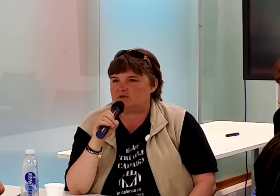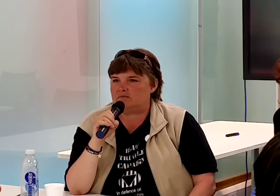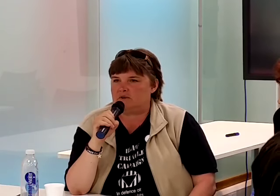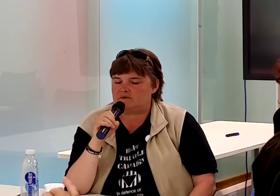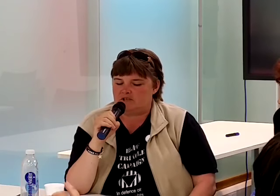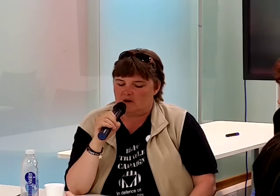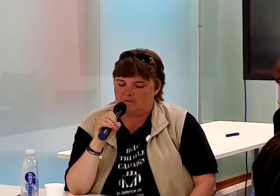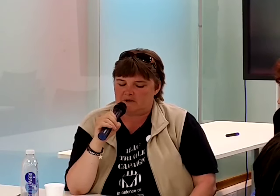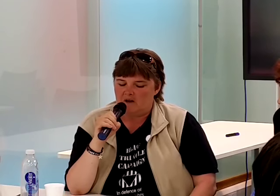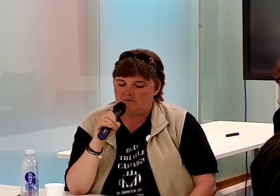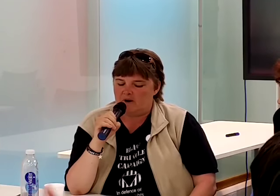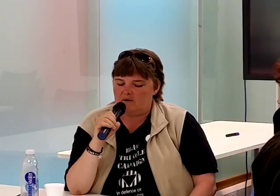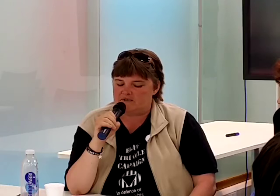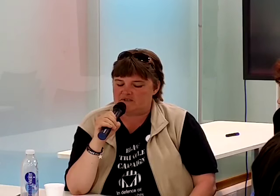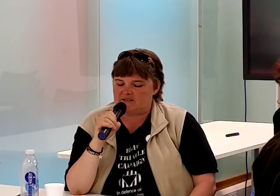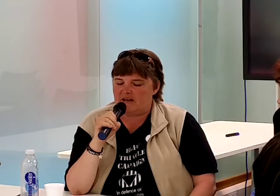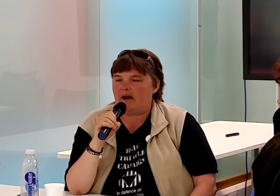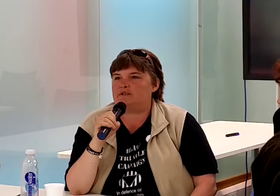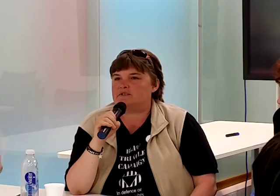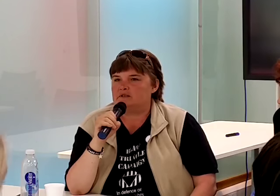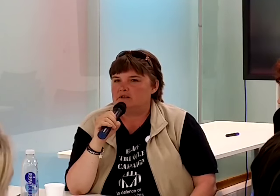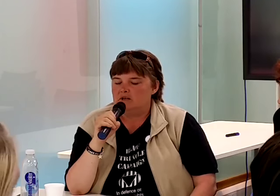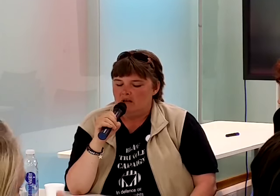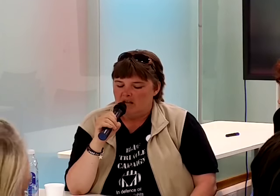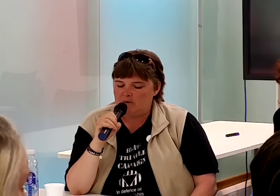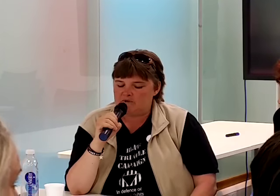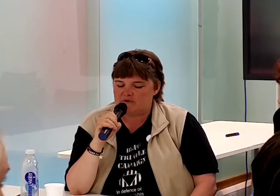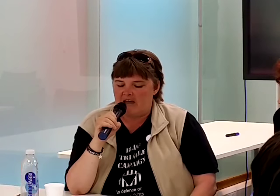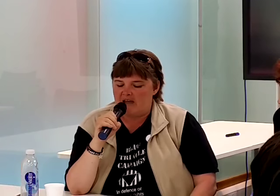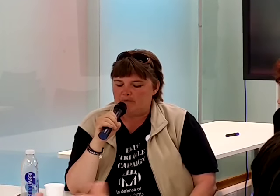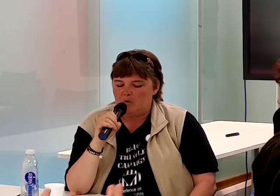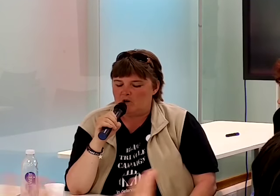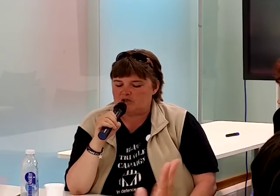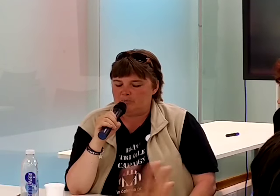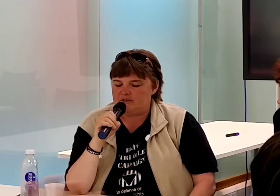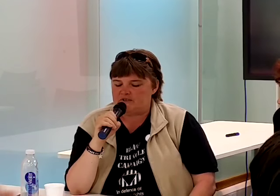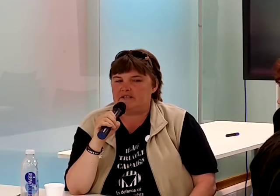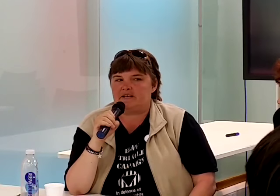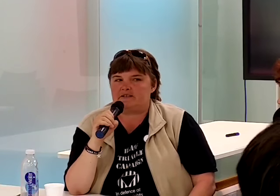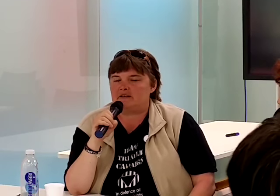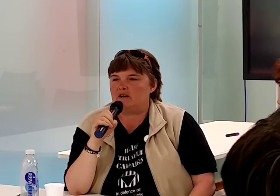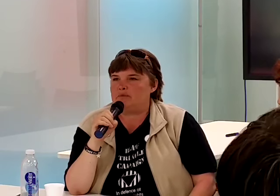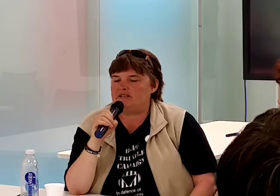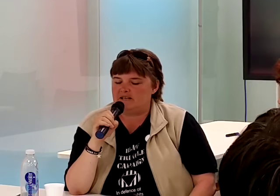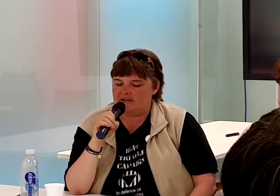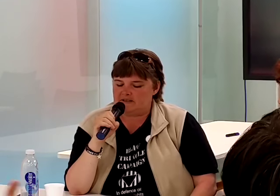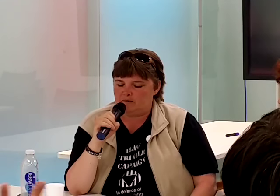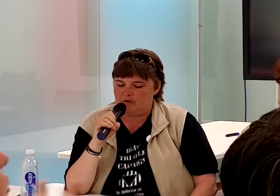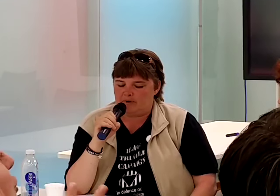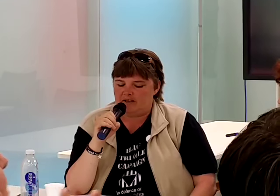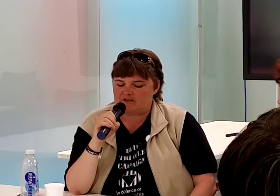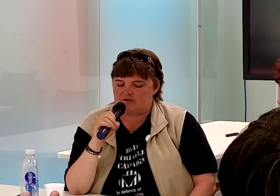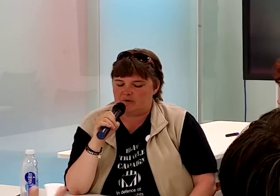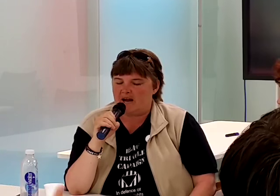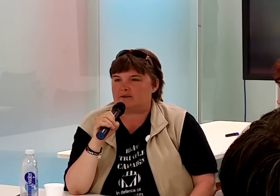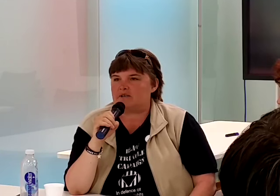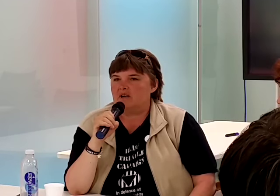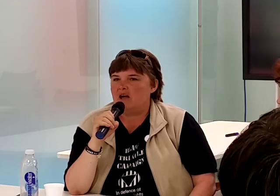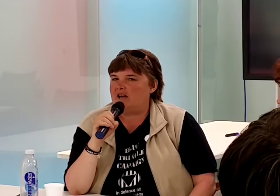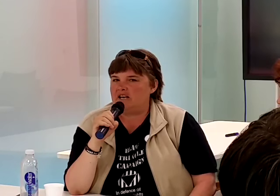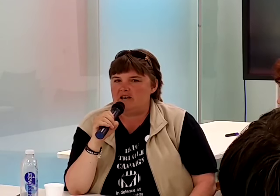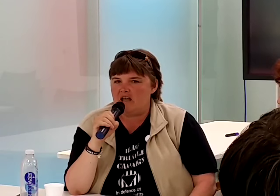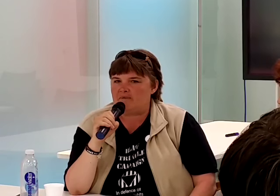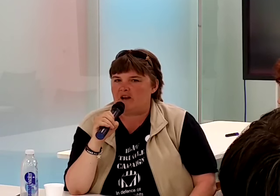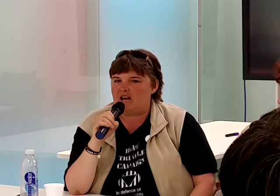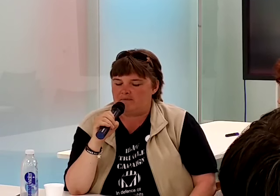down 350 cots for over 6 hours. He was there watching proceedings and mediating with the police